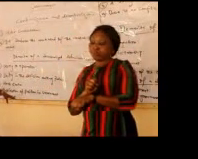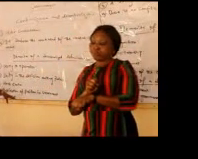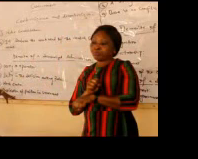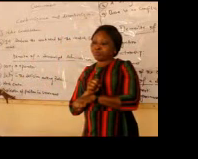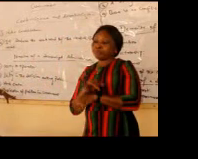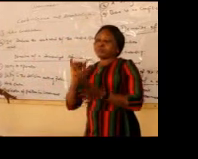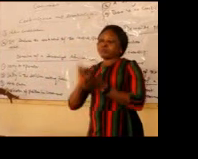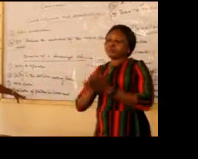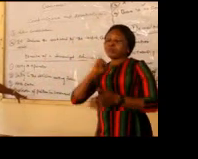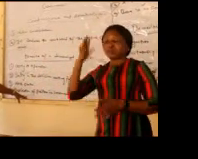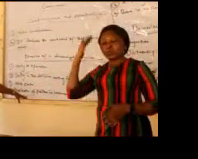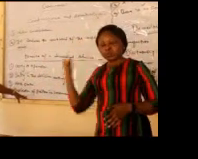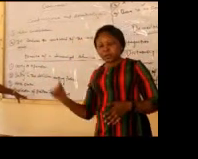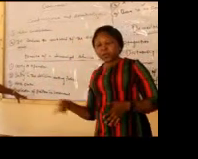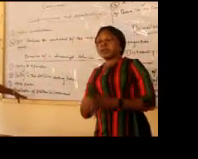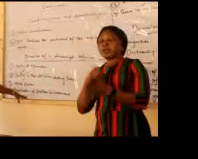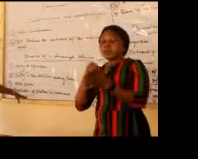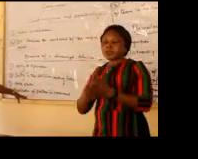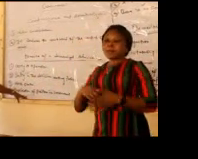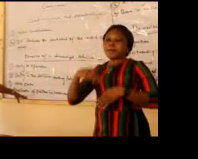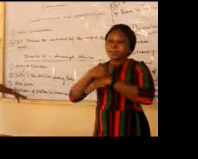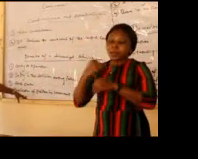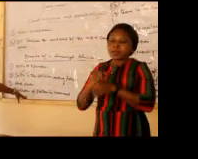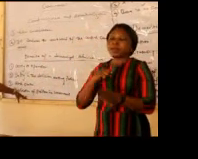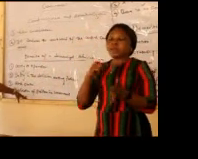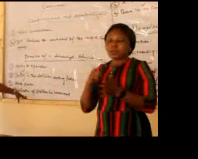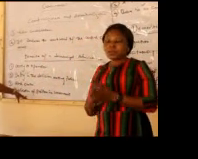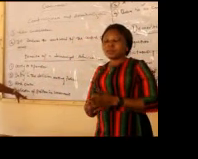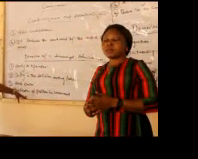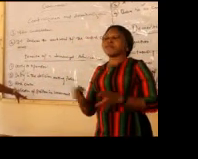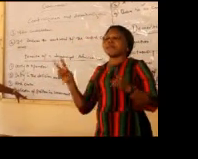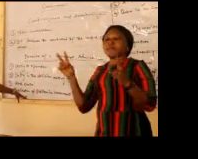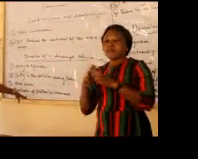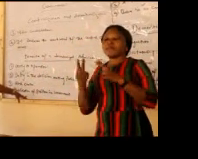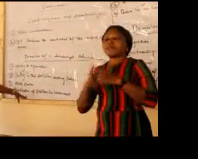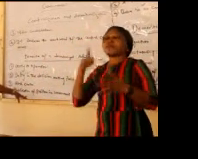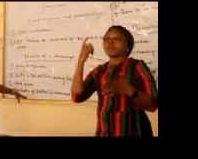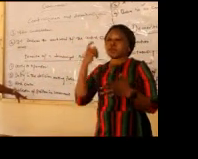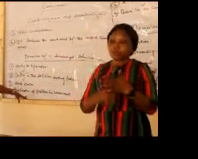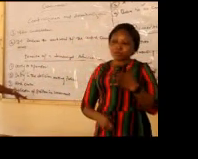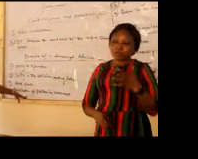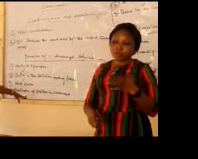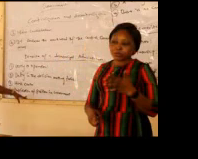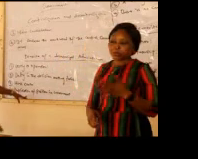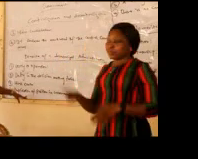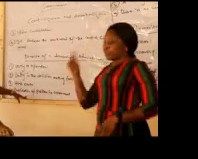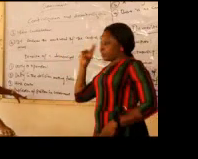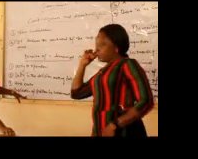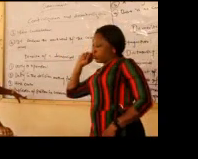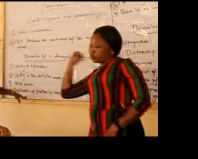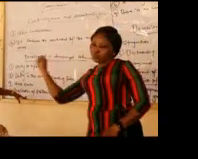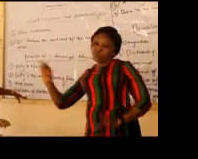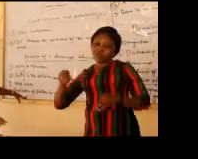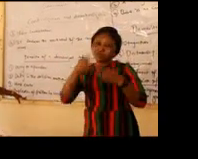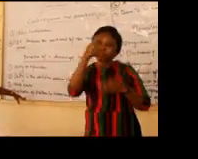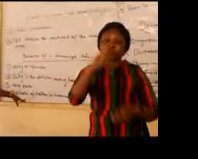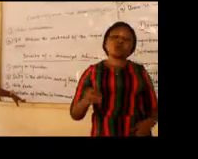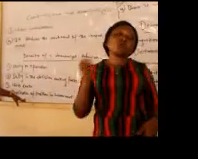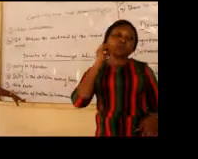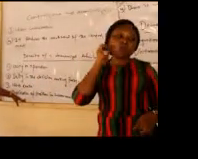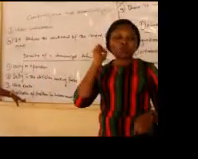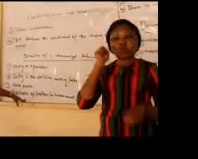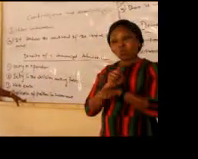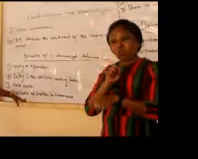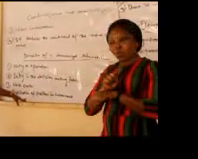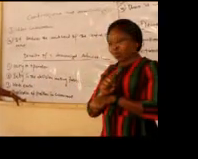So that is why also it makes it more what? Costly. Then I'm going to give you an assignment based on this topic. You're